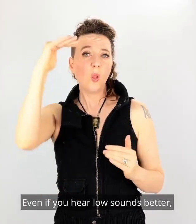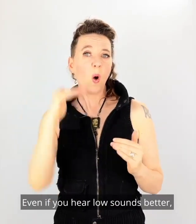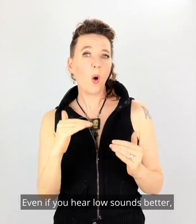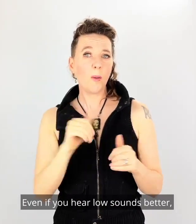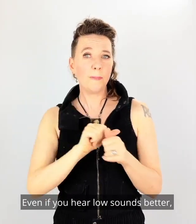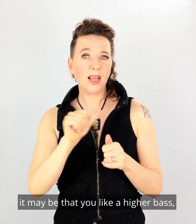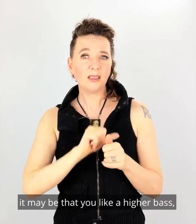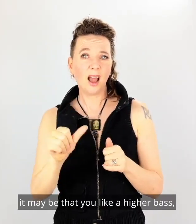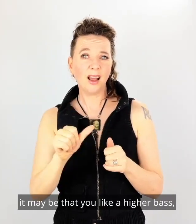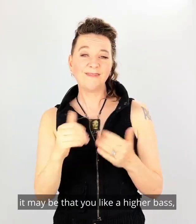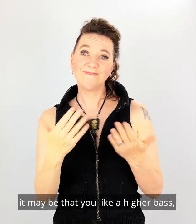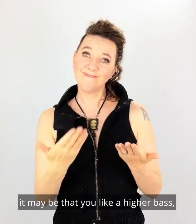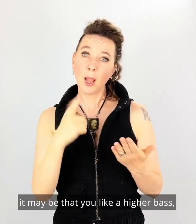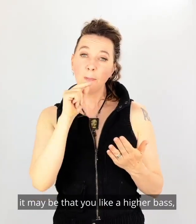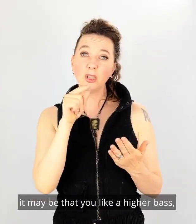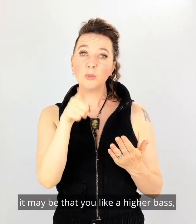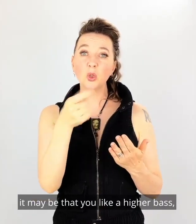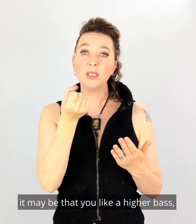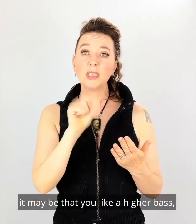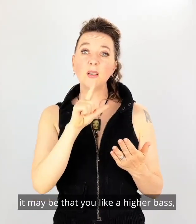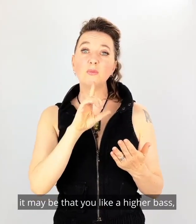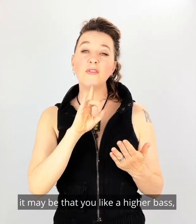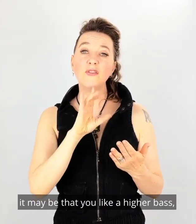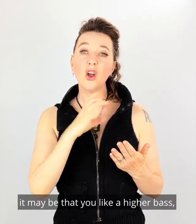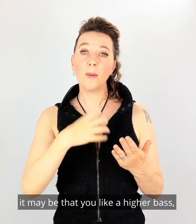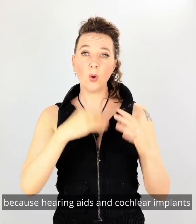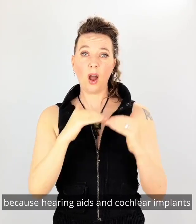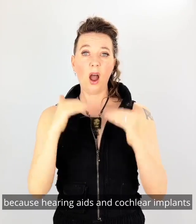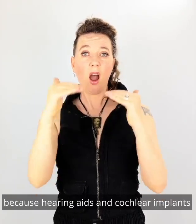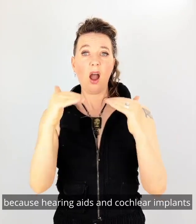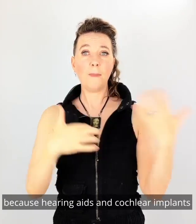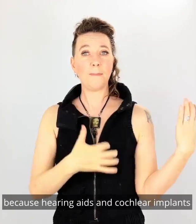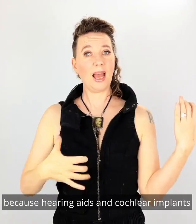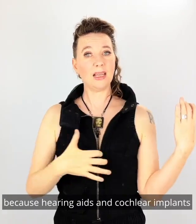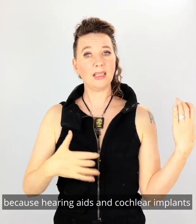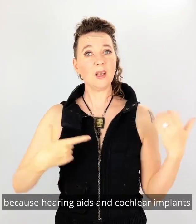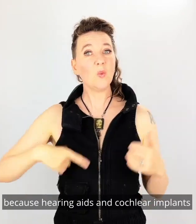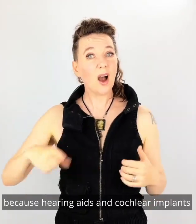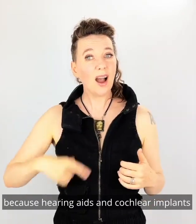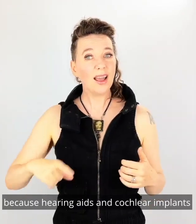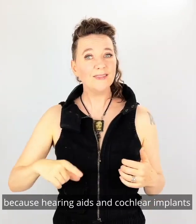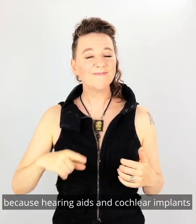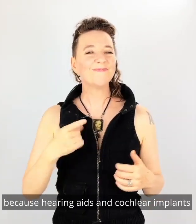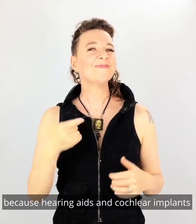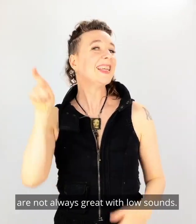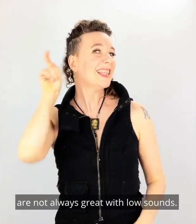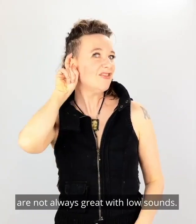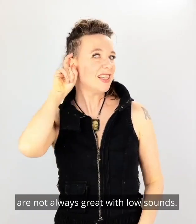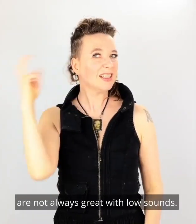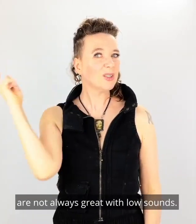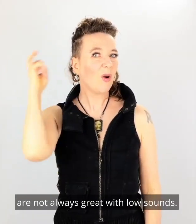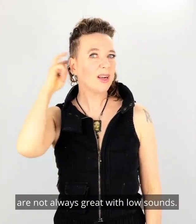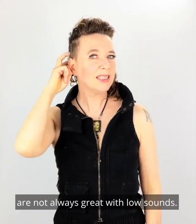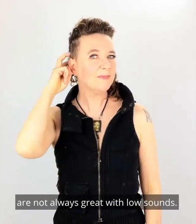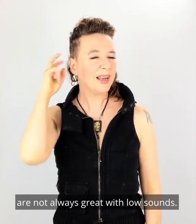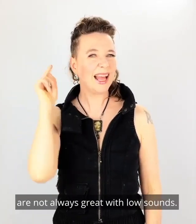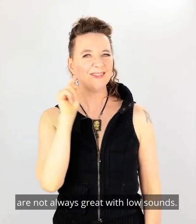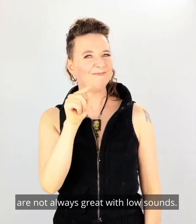better, it may be that you like a higher bass because hearing aids and cochlear implants are not always great with low